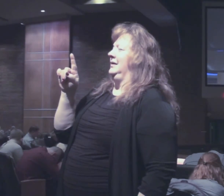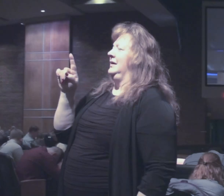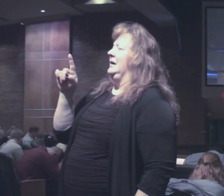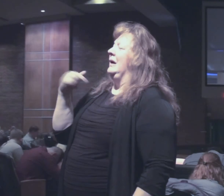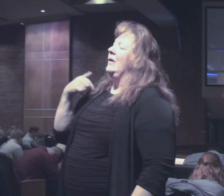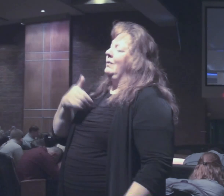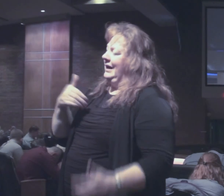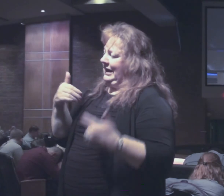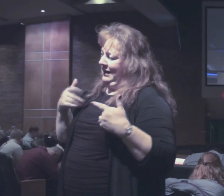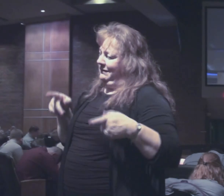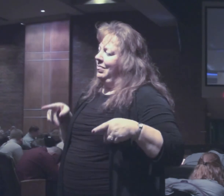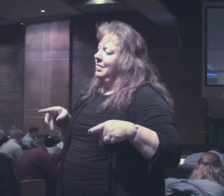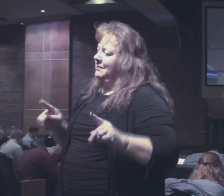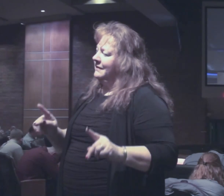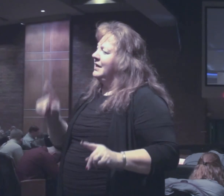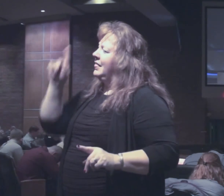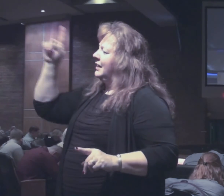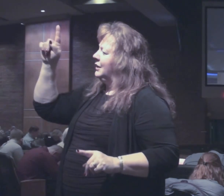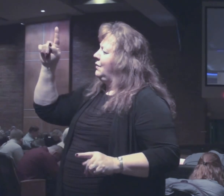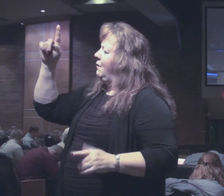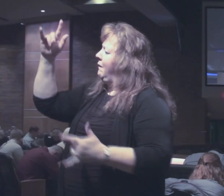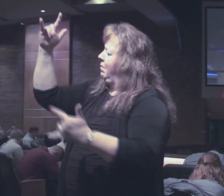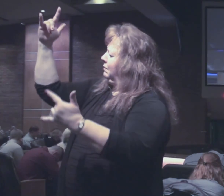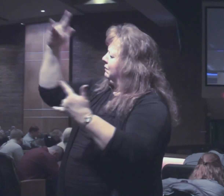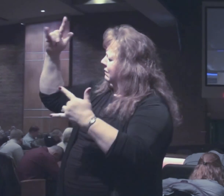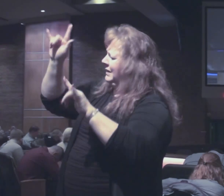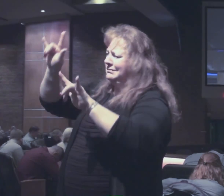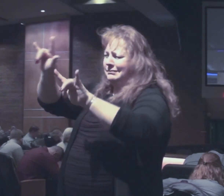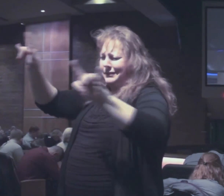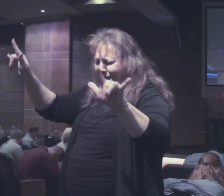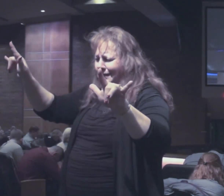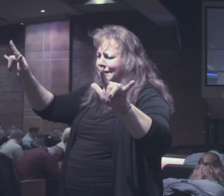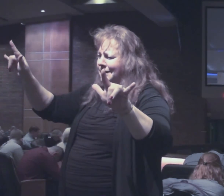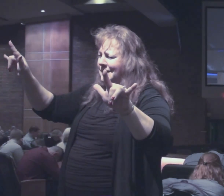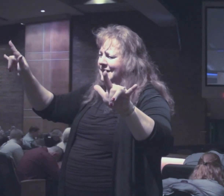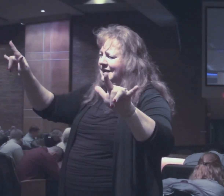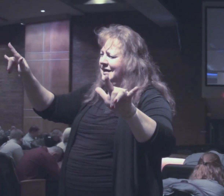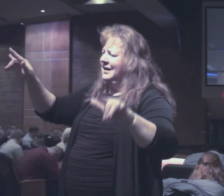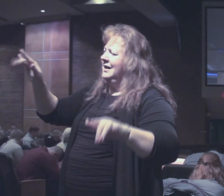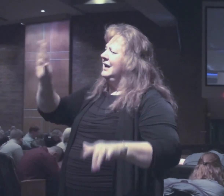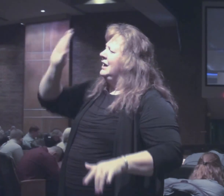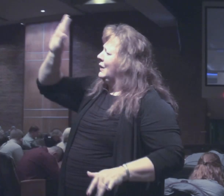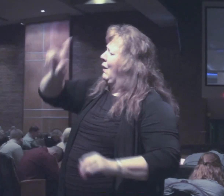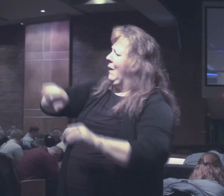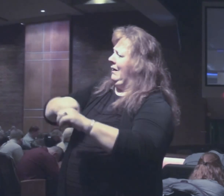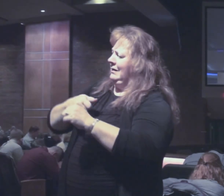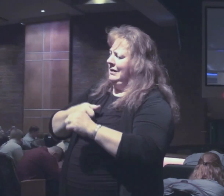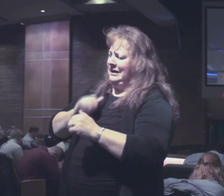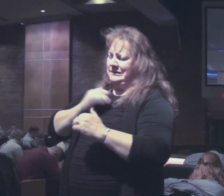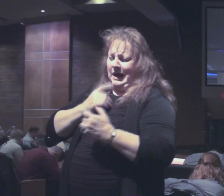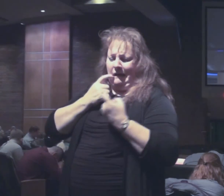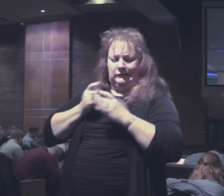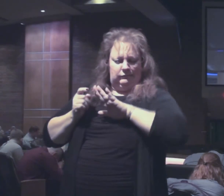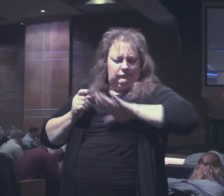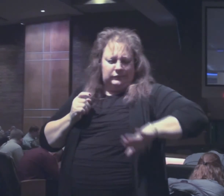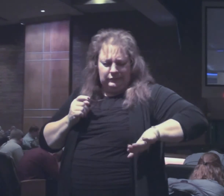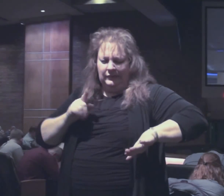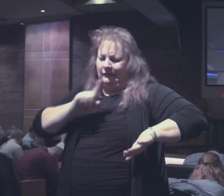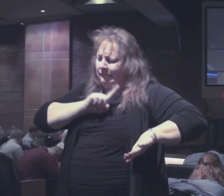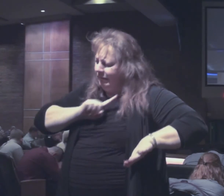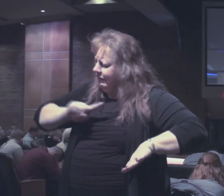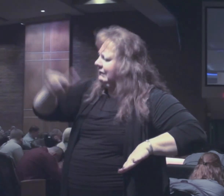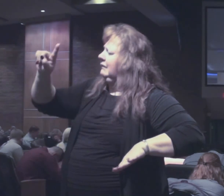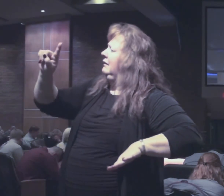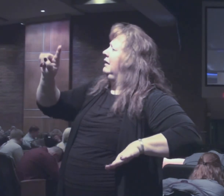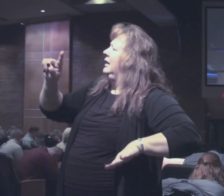How privileged we are that you have placed your love upon us. And in your grace we turn from our sin.